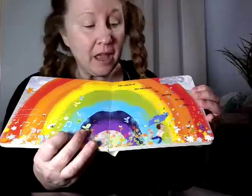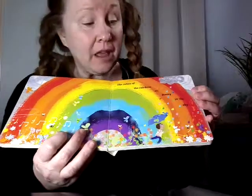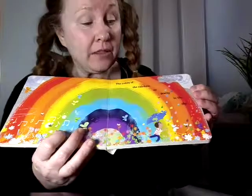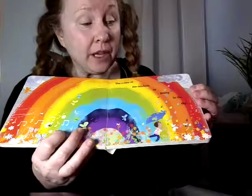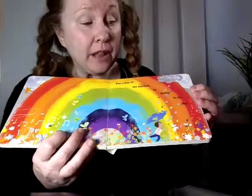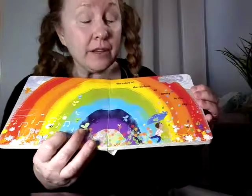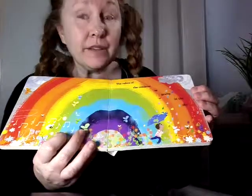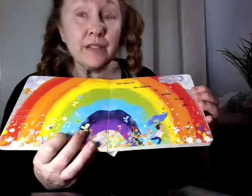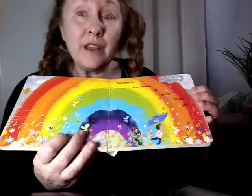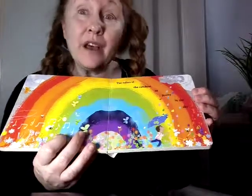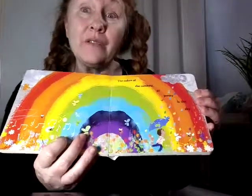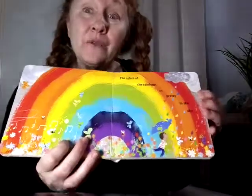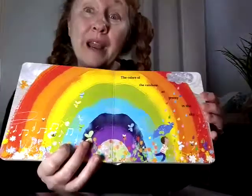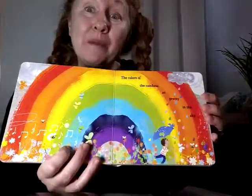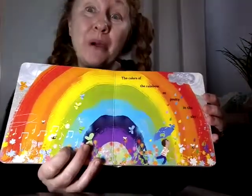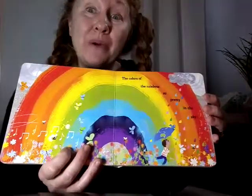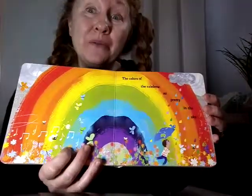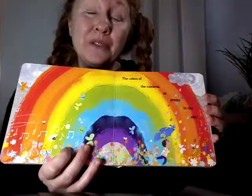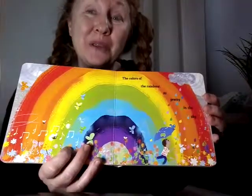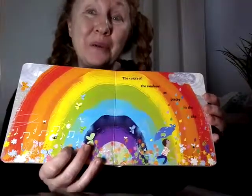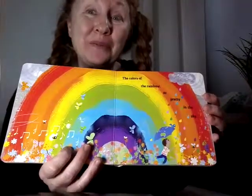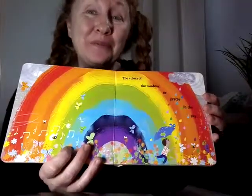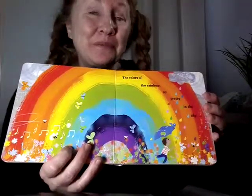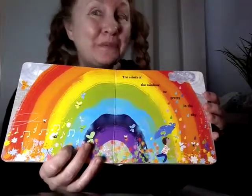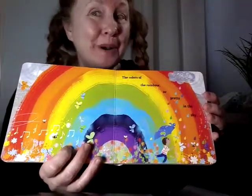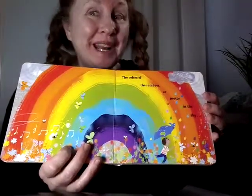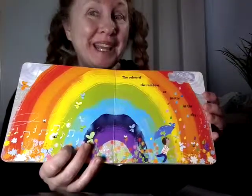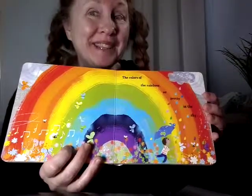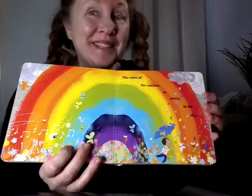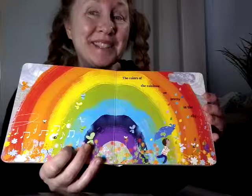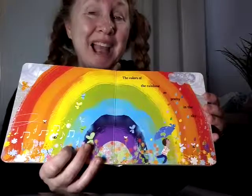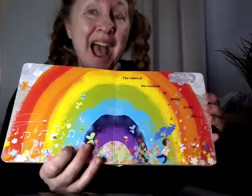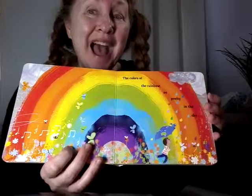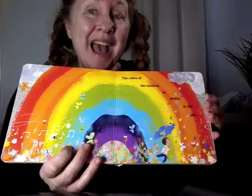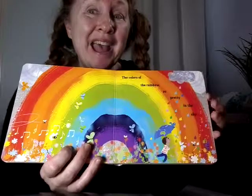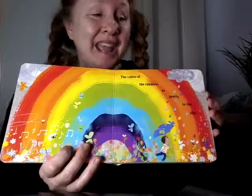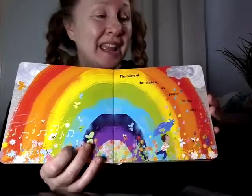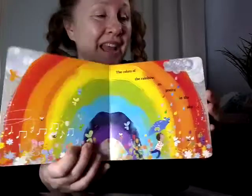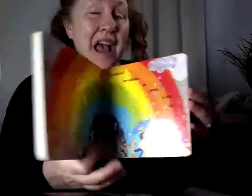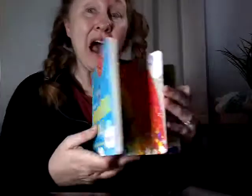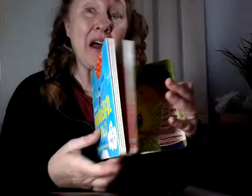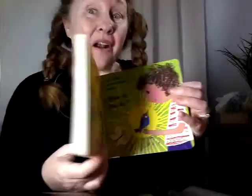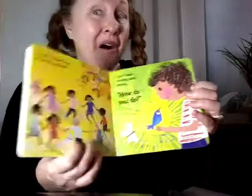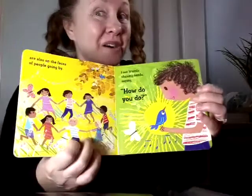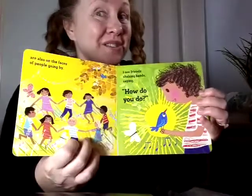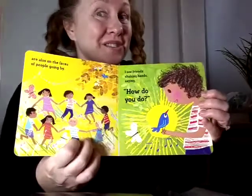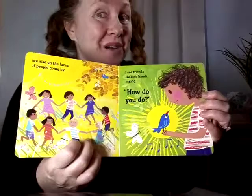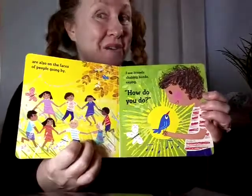The colors of the rainbow, so pretty in the sky, are also